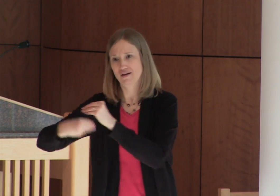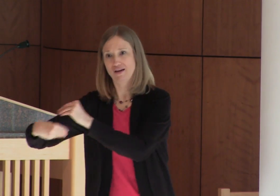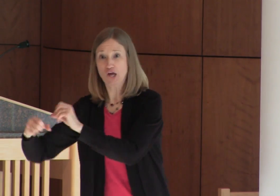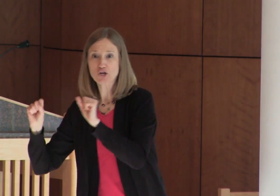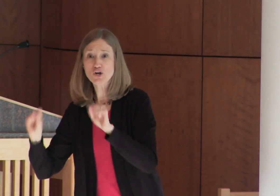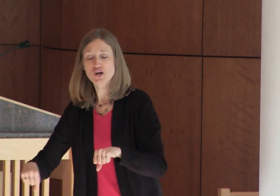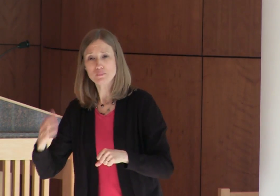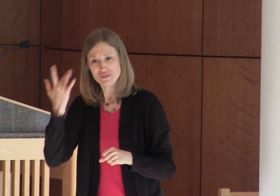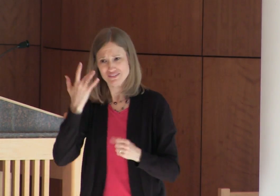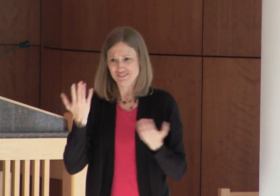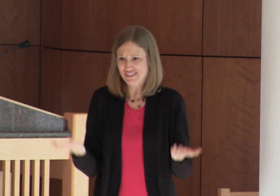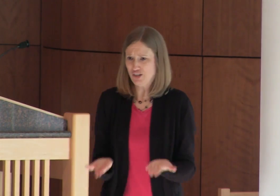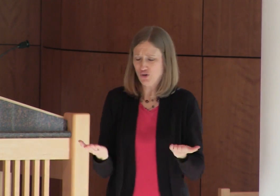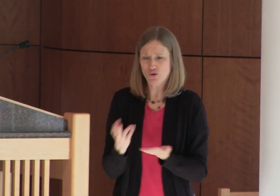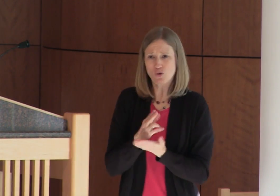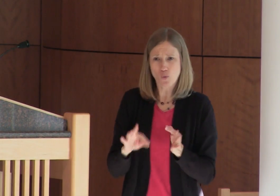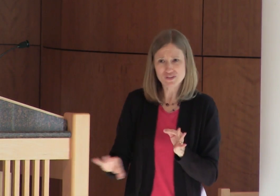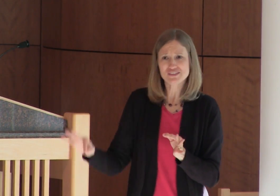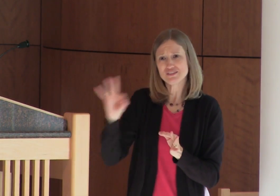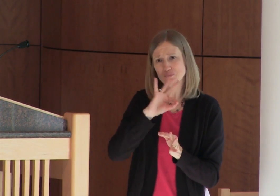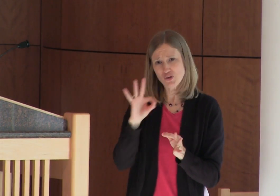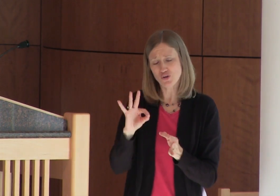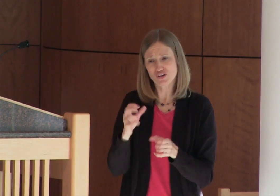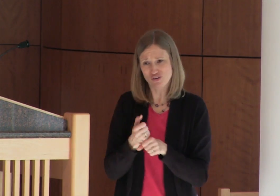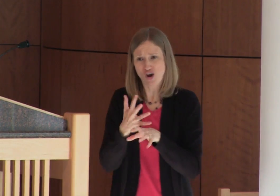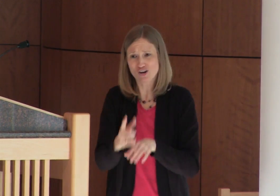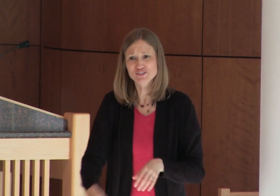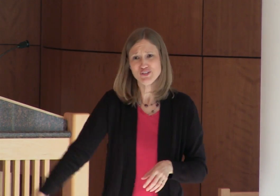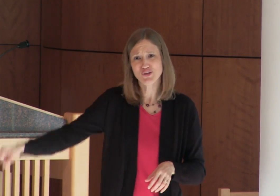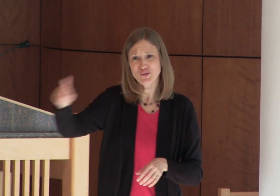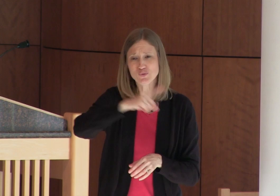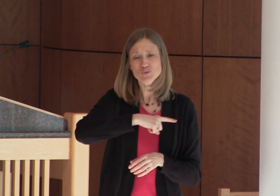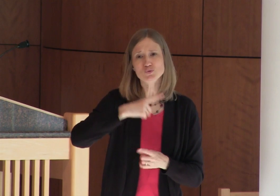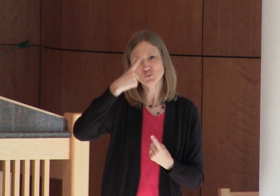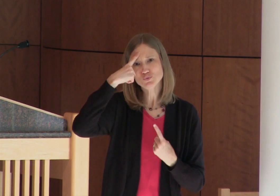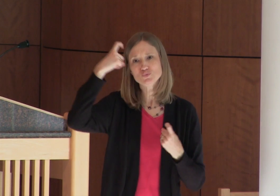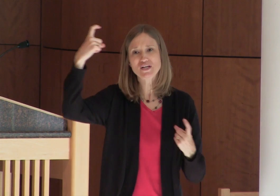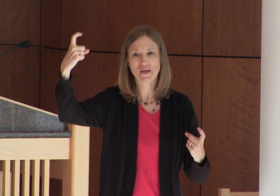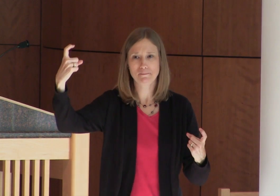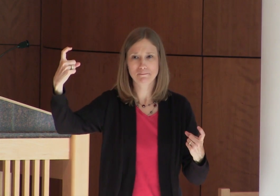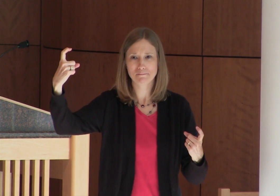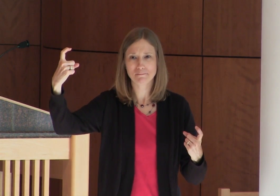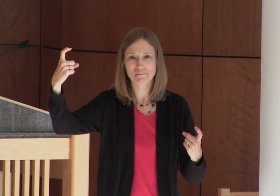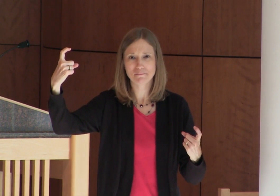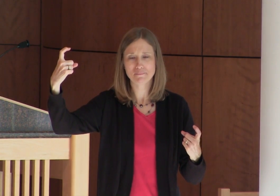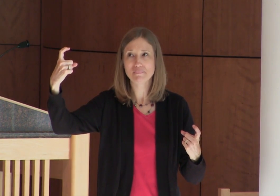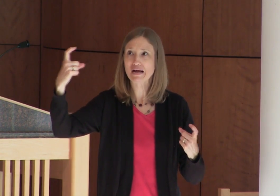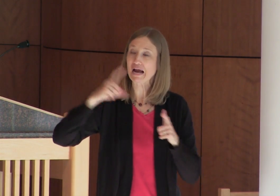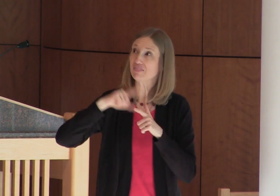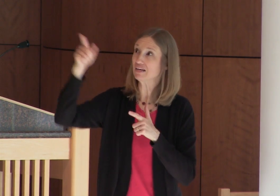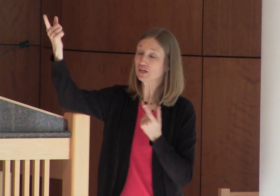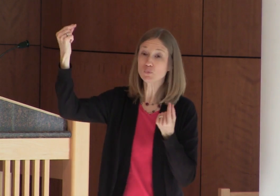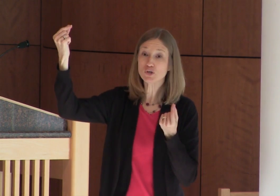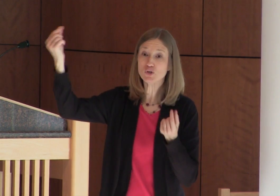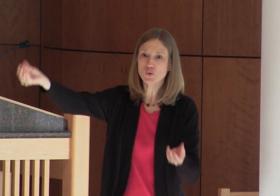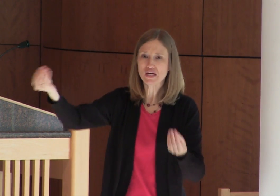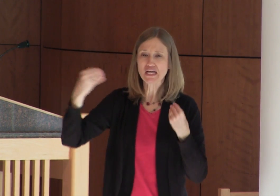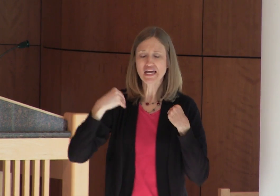Spirit is causing us to dream dreams and then giving us the boldness to step out on